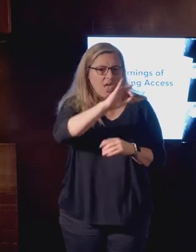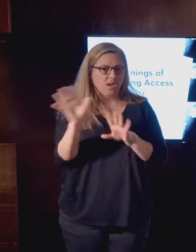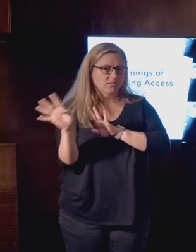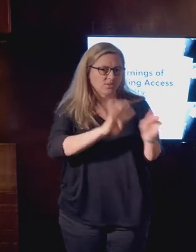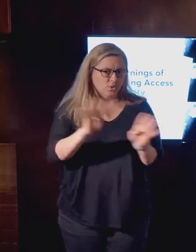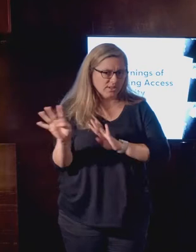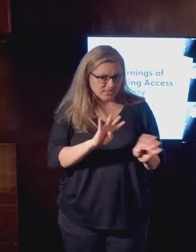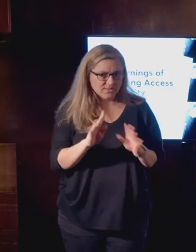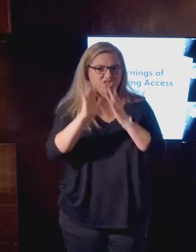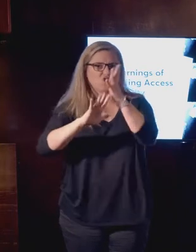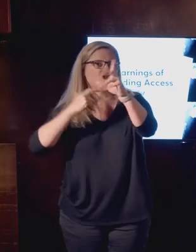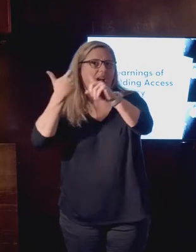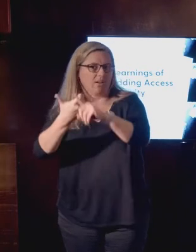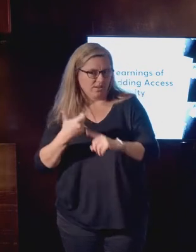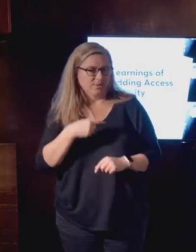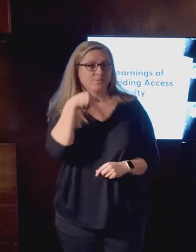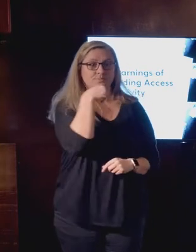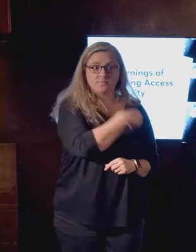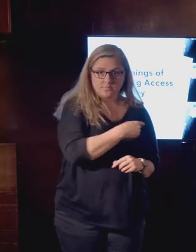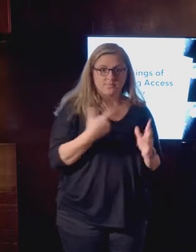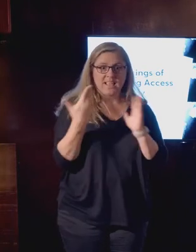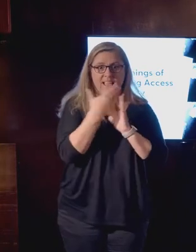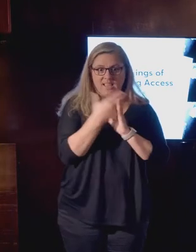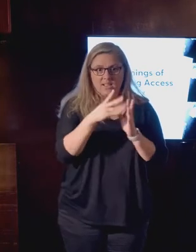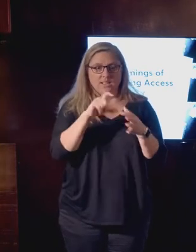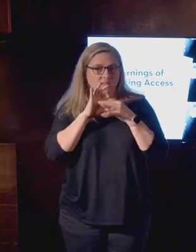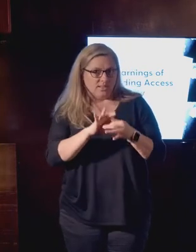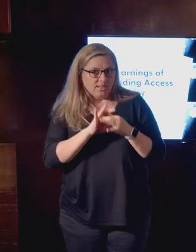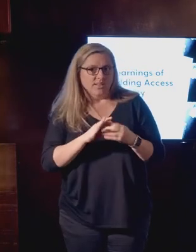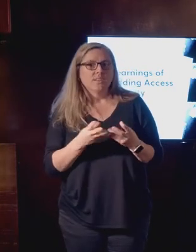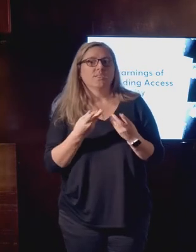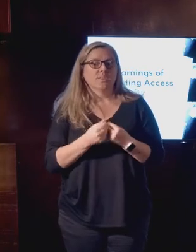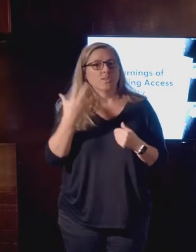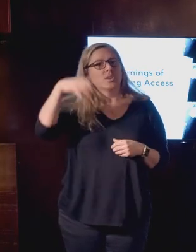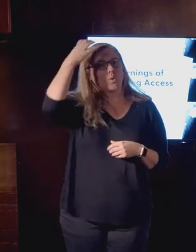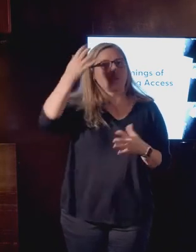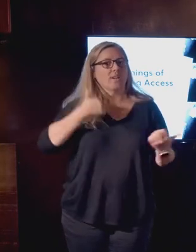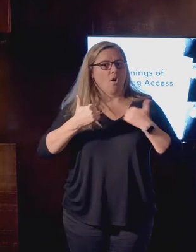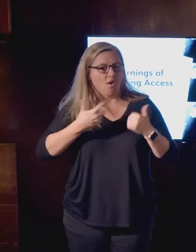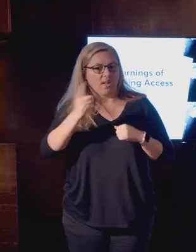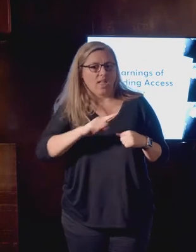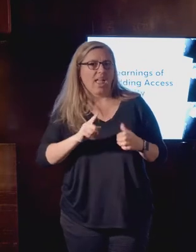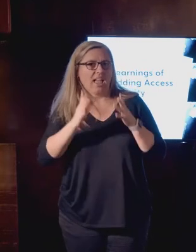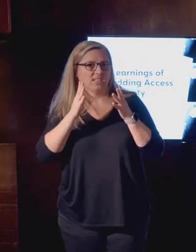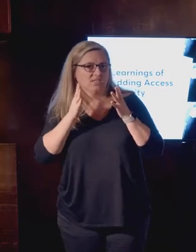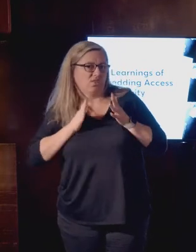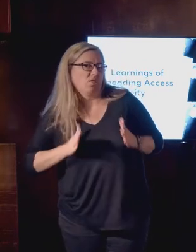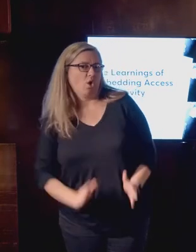a music director, sound designer and access coordinator for Queen Kong and the Homo Sapiens. Welcome, Beck.